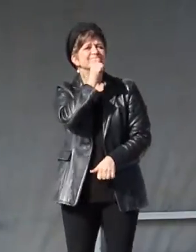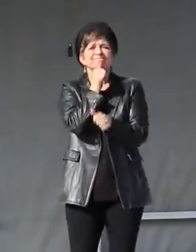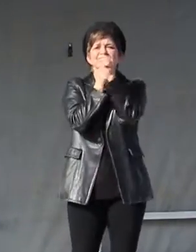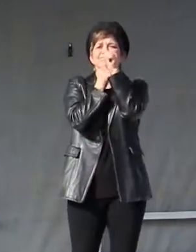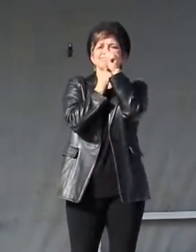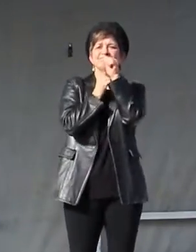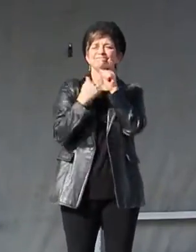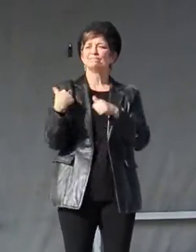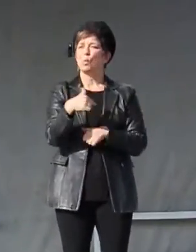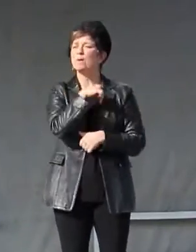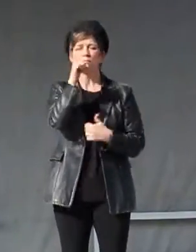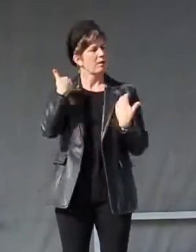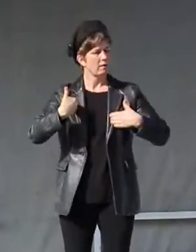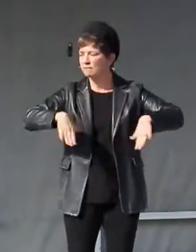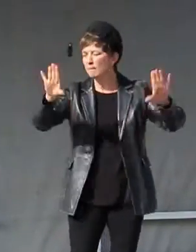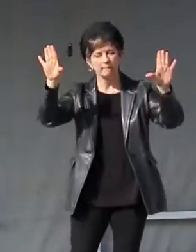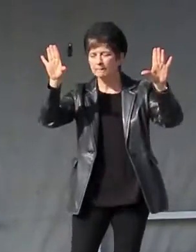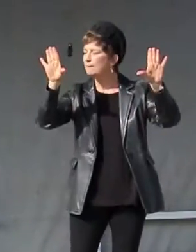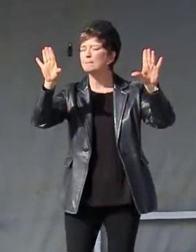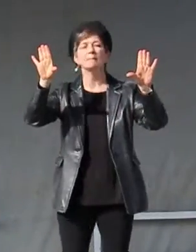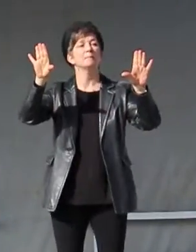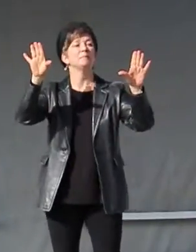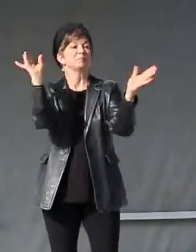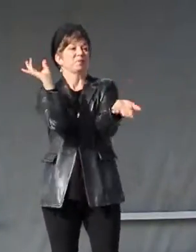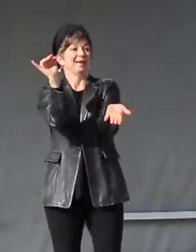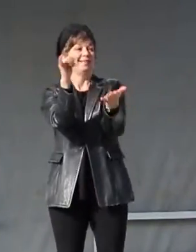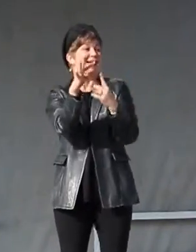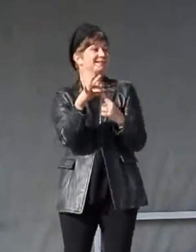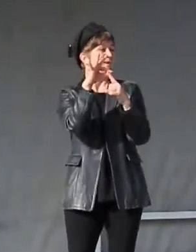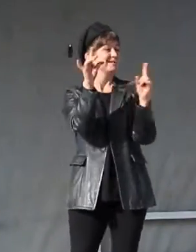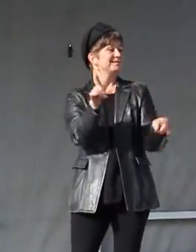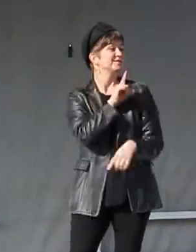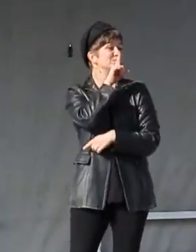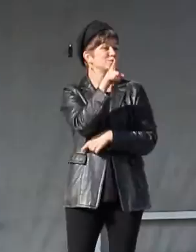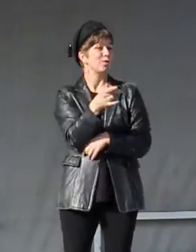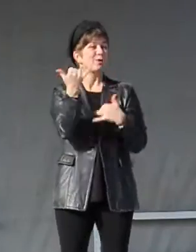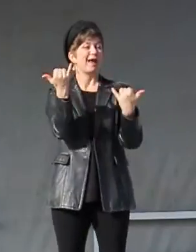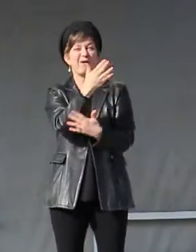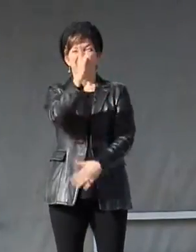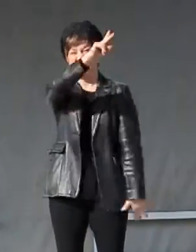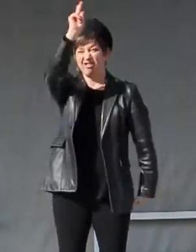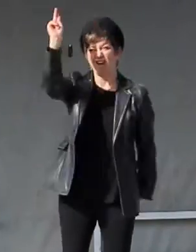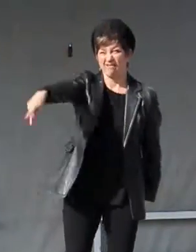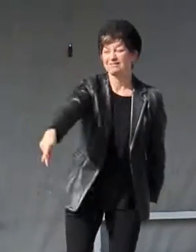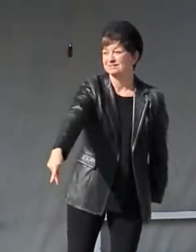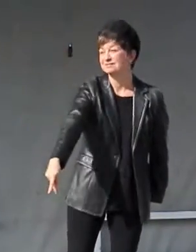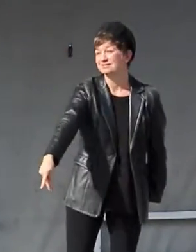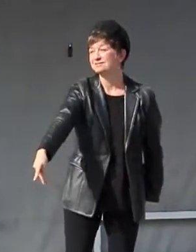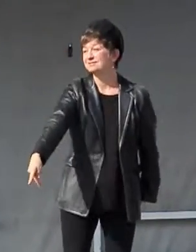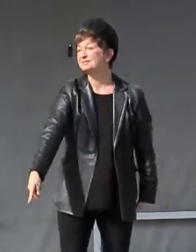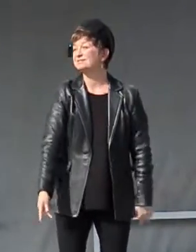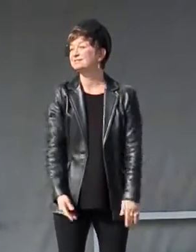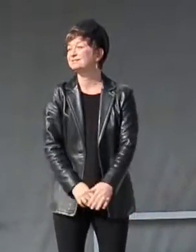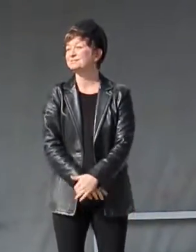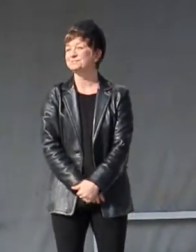yes. We do not give up, yes. And that is especially true in Philadelphia. Yes.